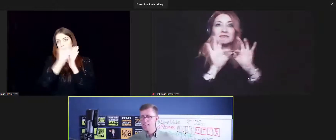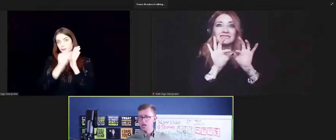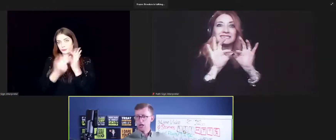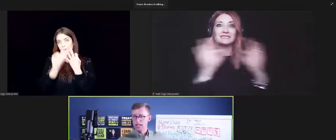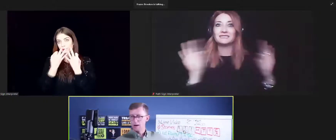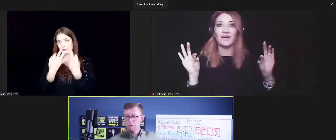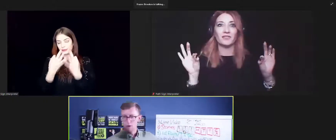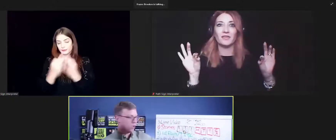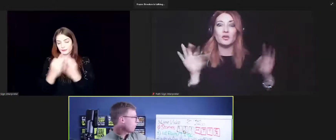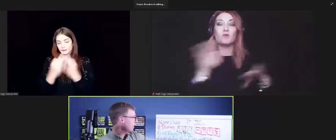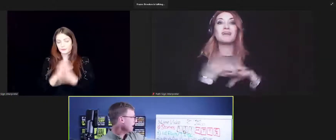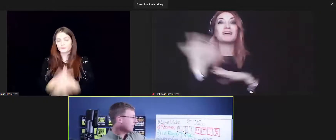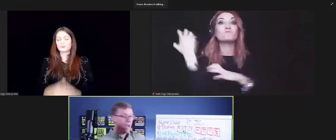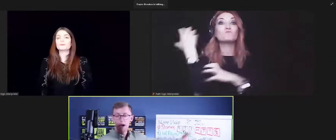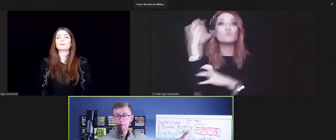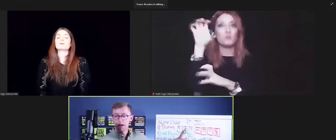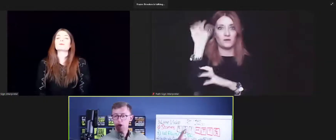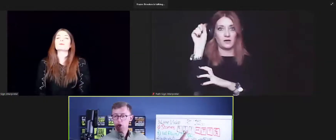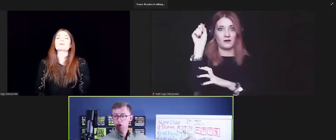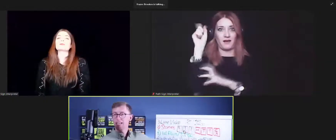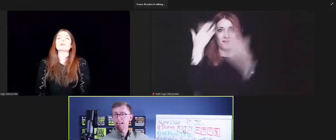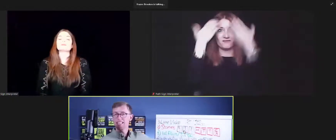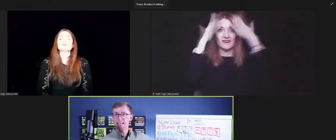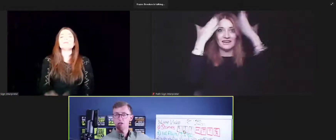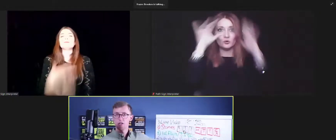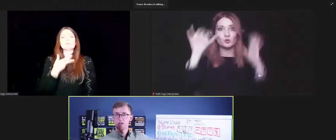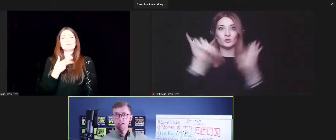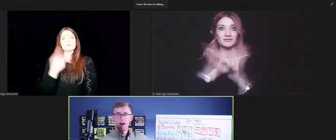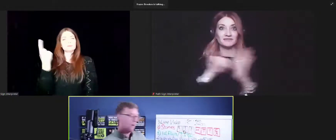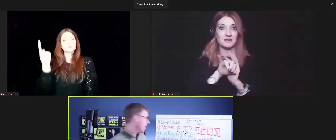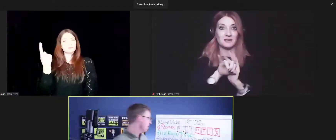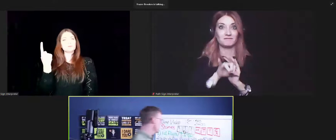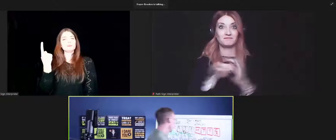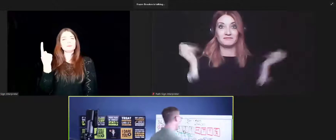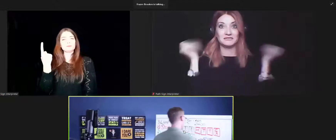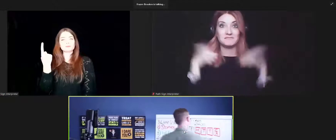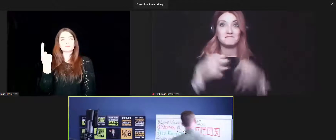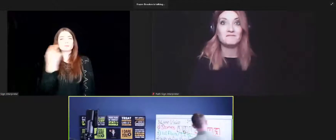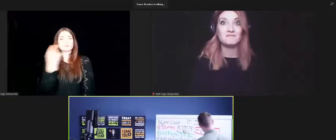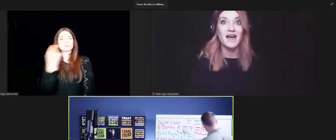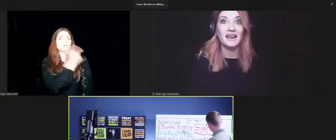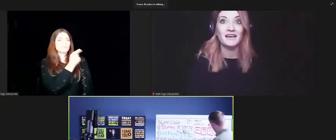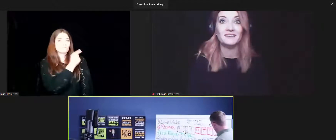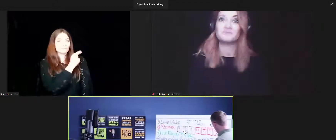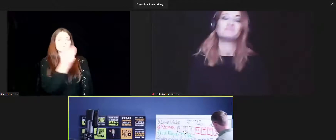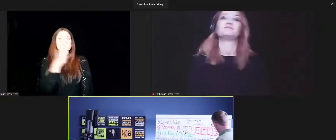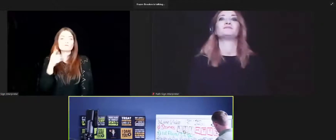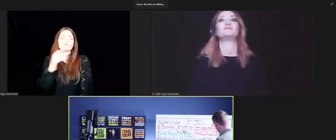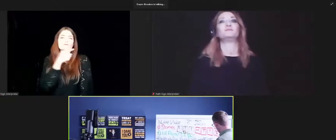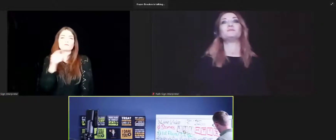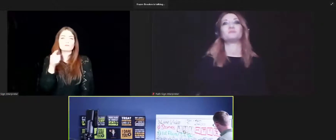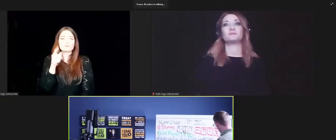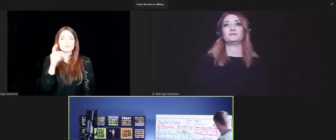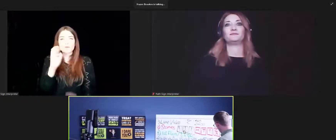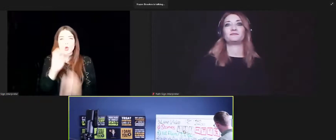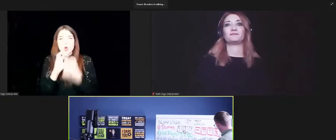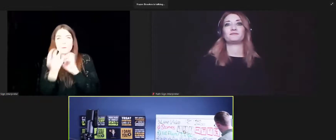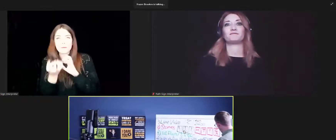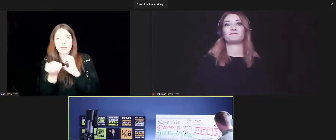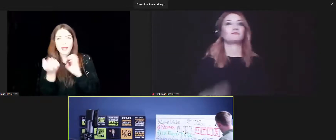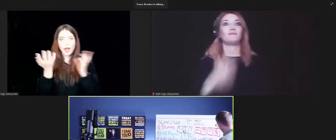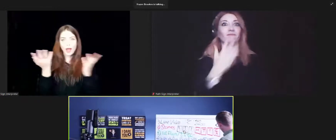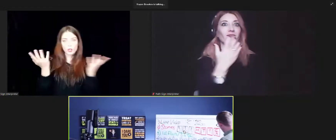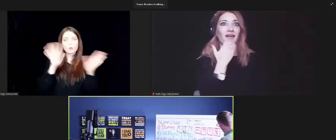It's going to look a little bit more complicated than that, but it looks something like this. All right? We got Monday, Tuesday,